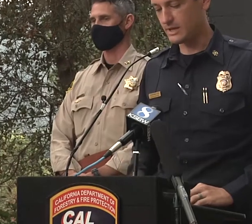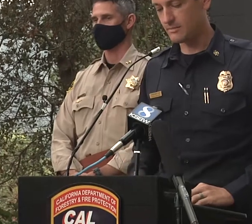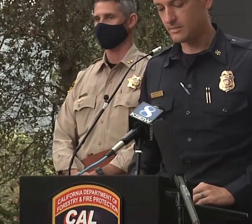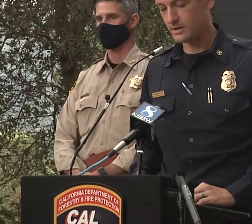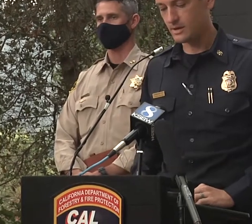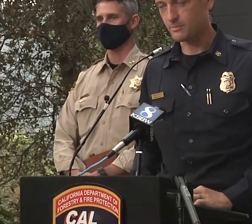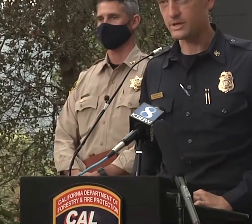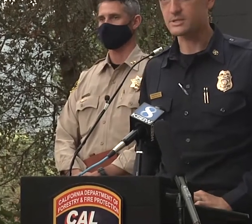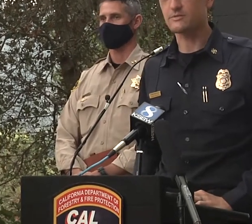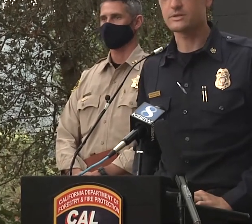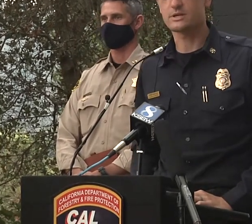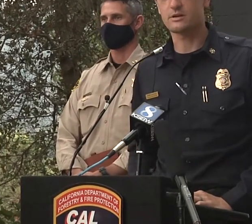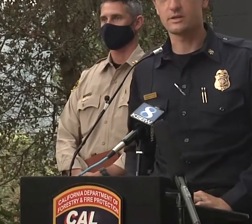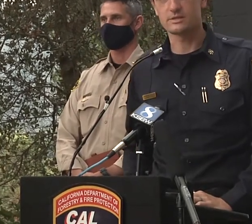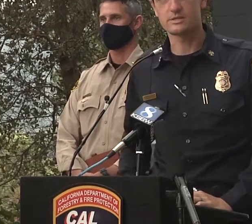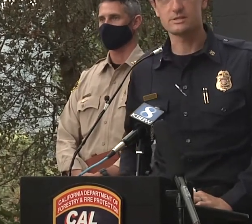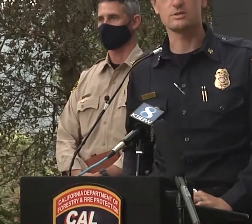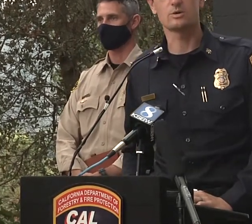Move back.